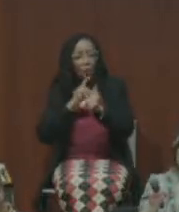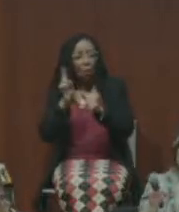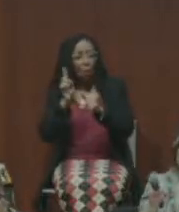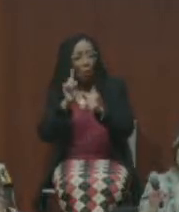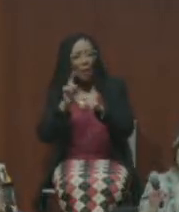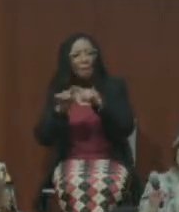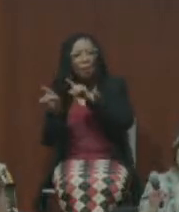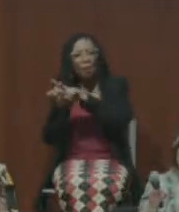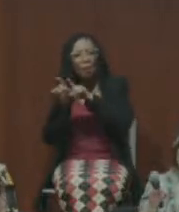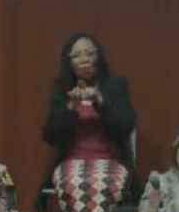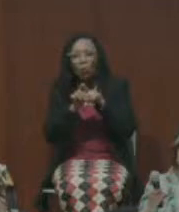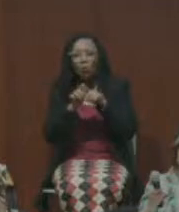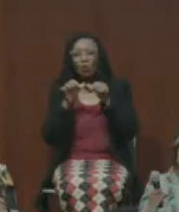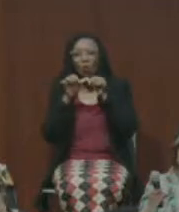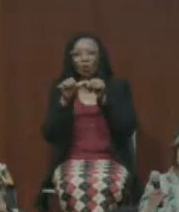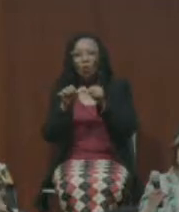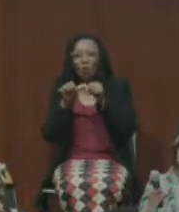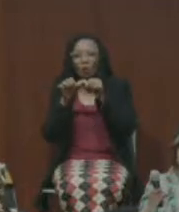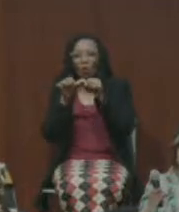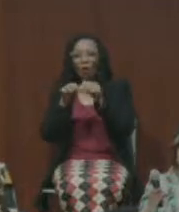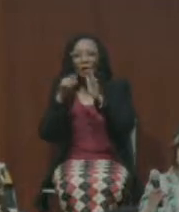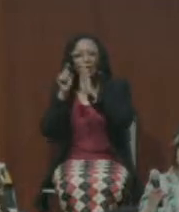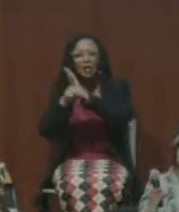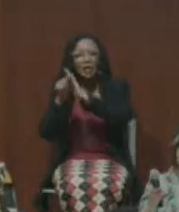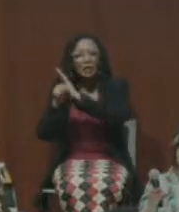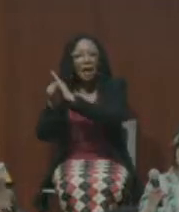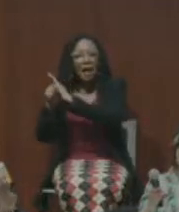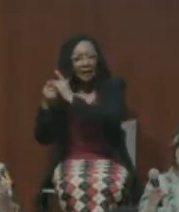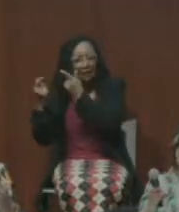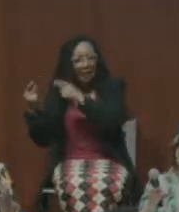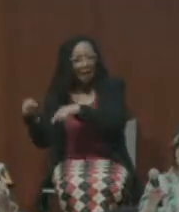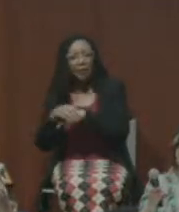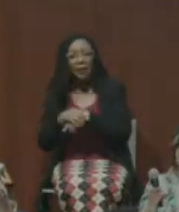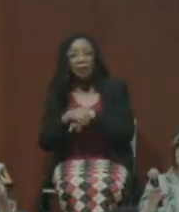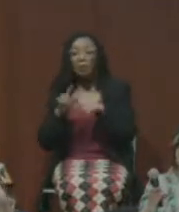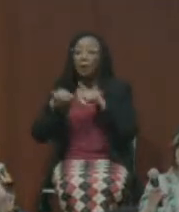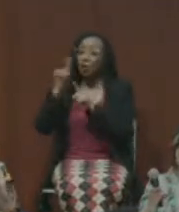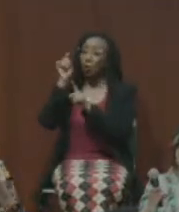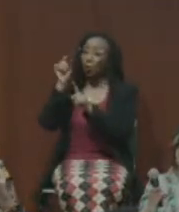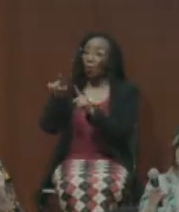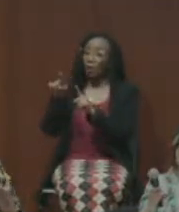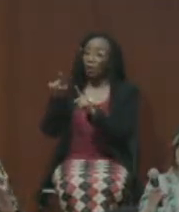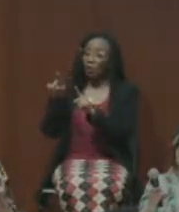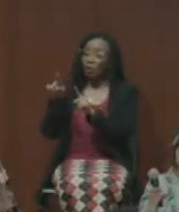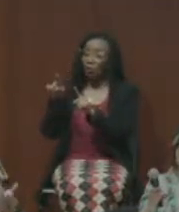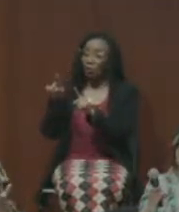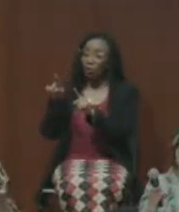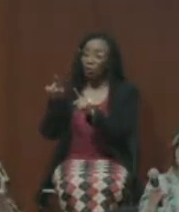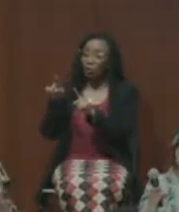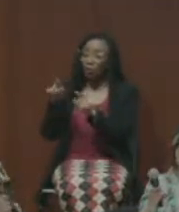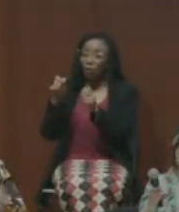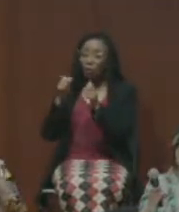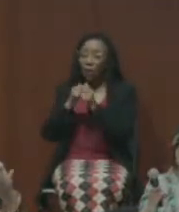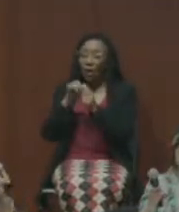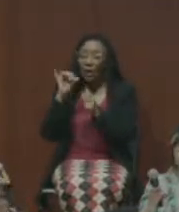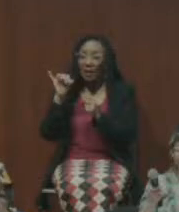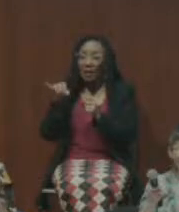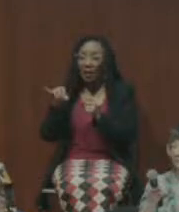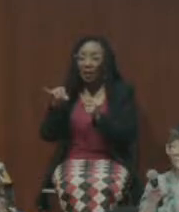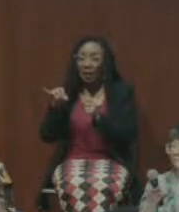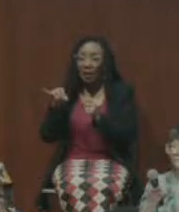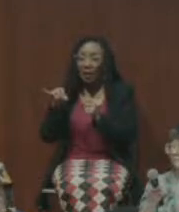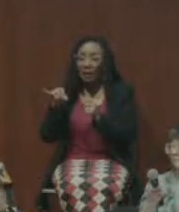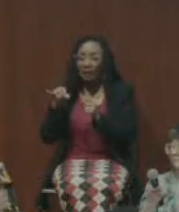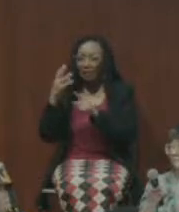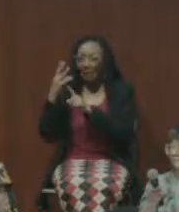also of the ongoing genocide. And that question was very difficult for me to tackle, particularly in the past